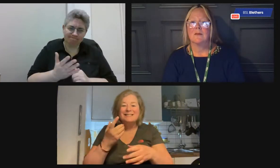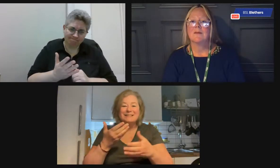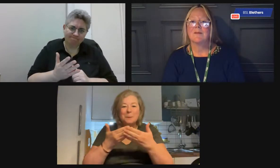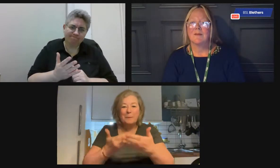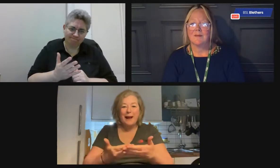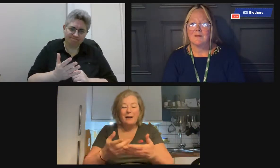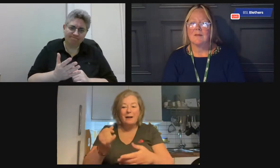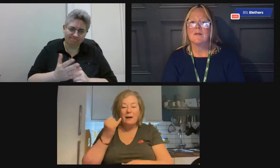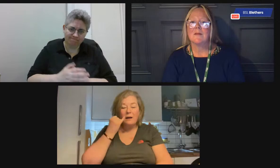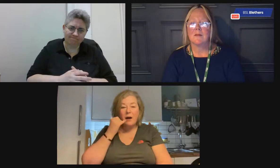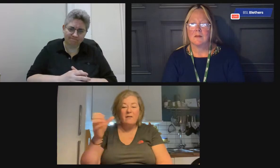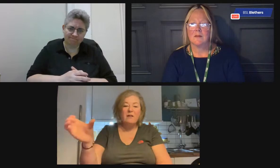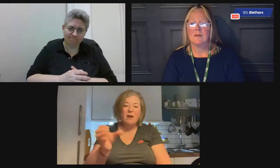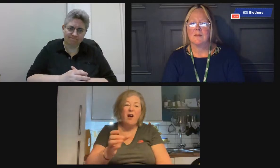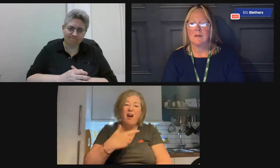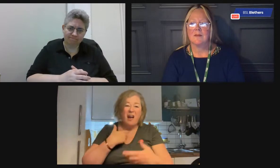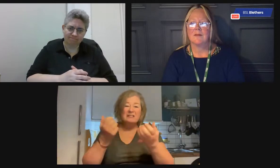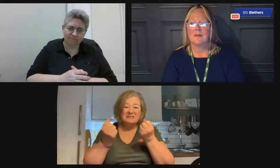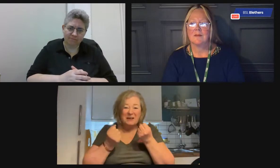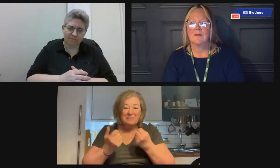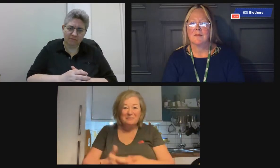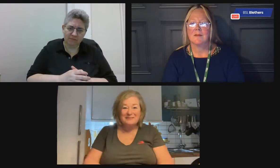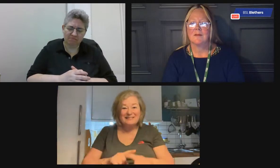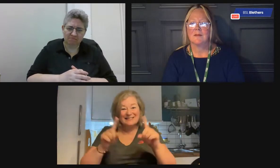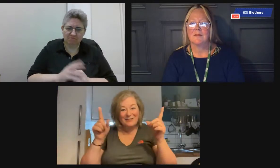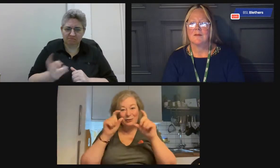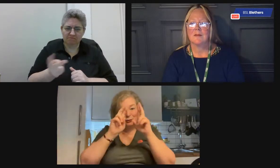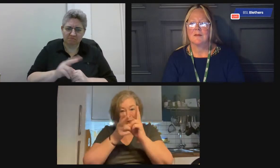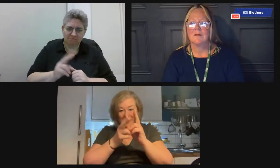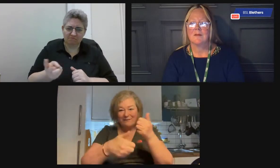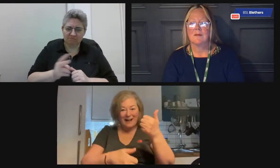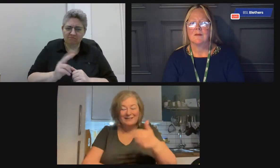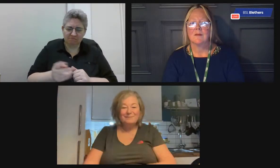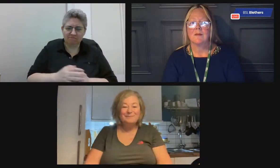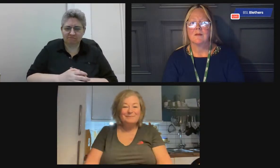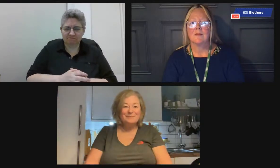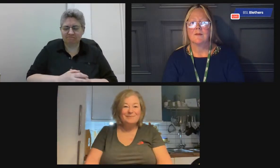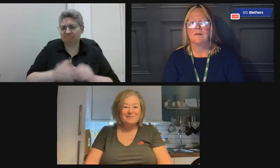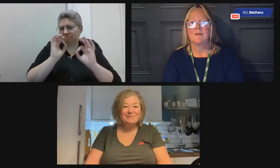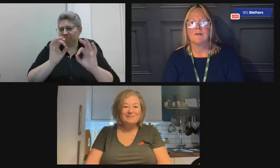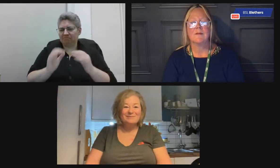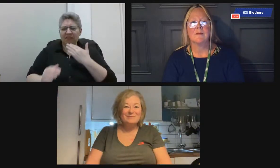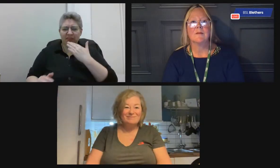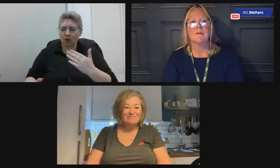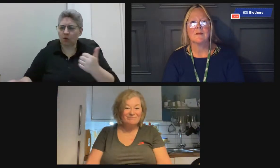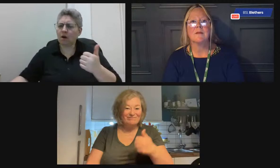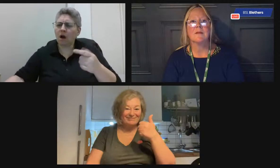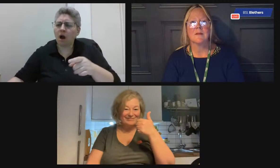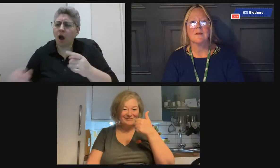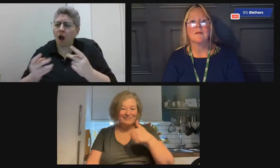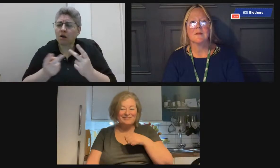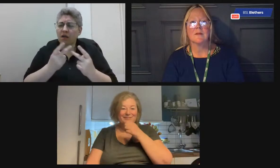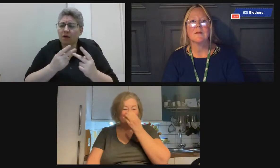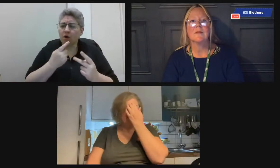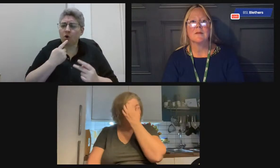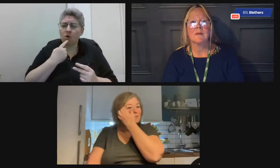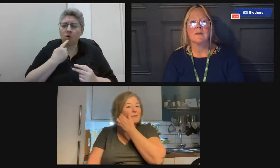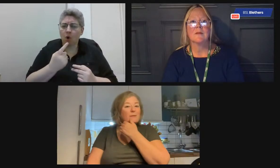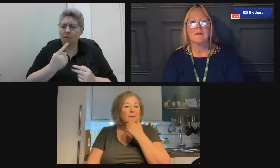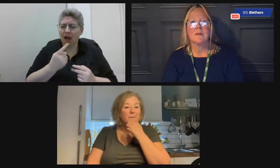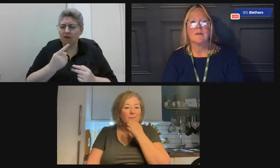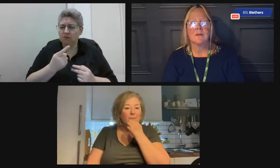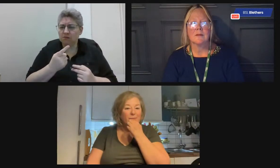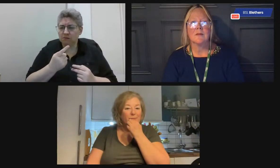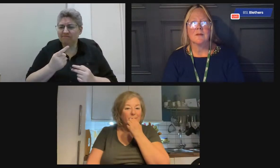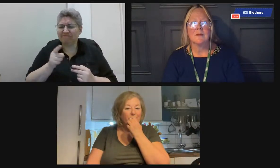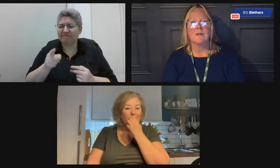consistency, and that person didn't take a holiday. You know, if there was a different interpreter, I accepted it, but I was quite